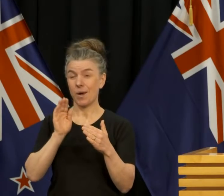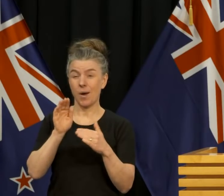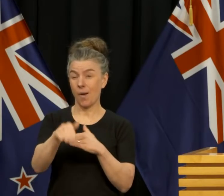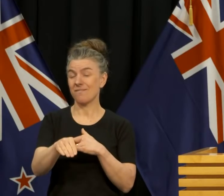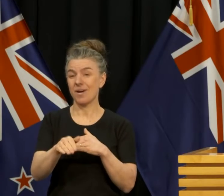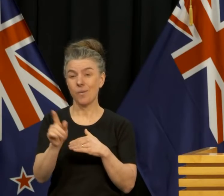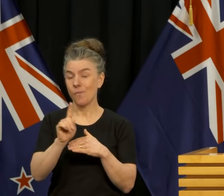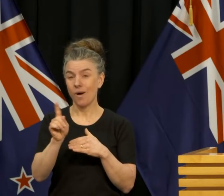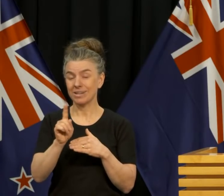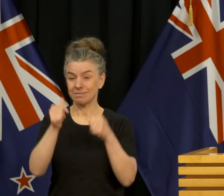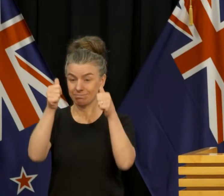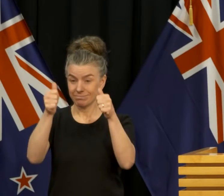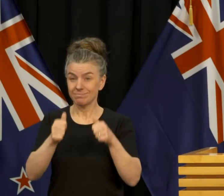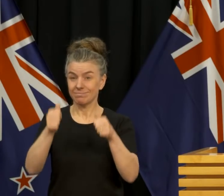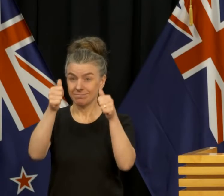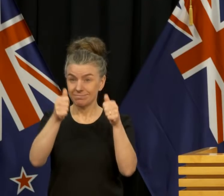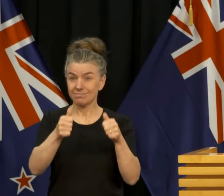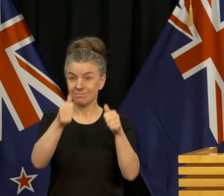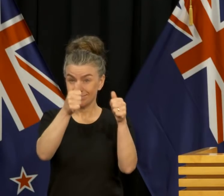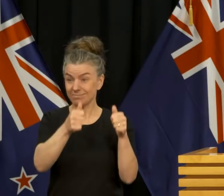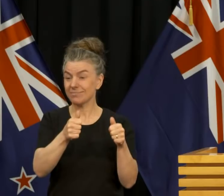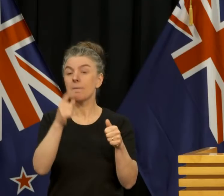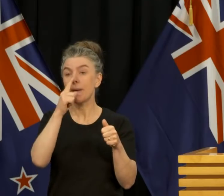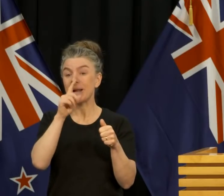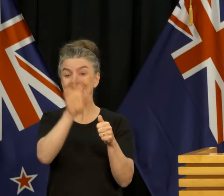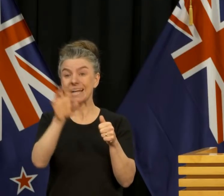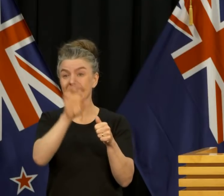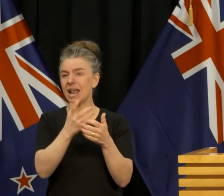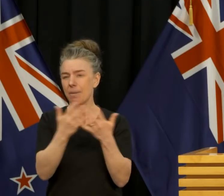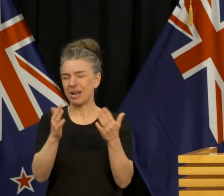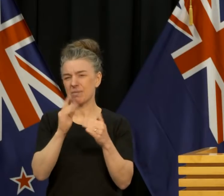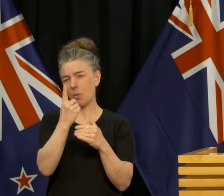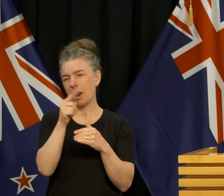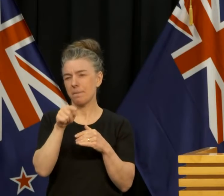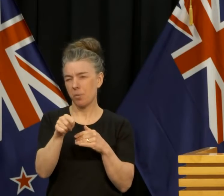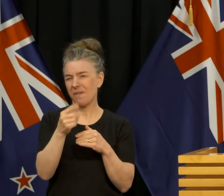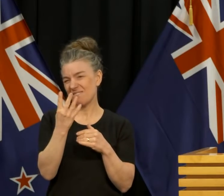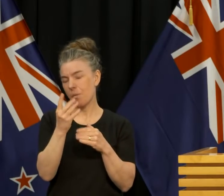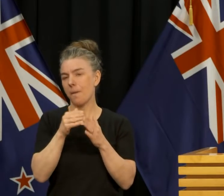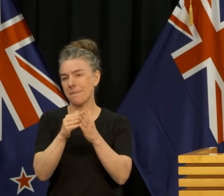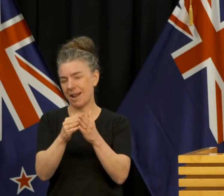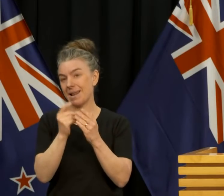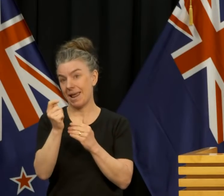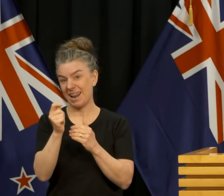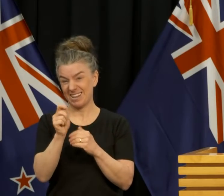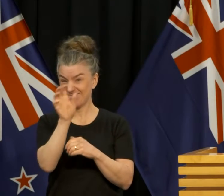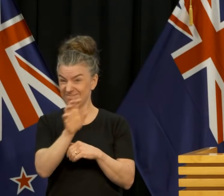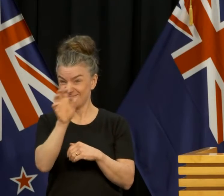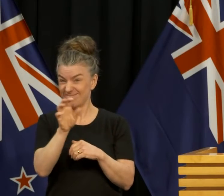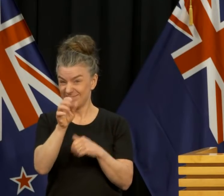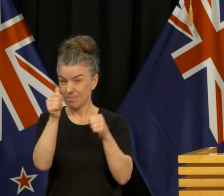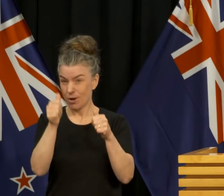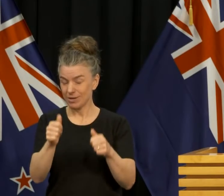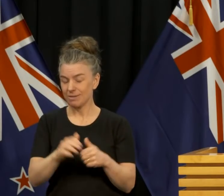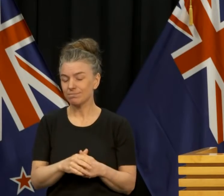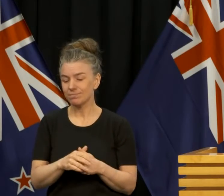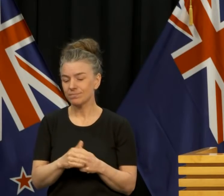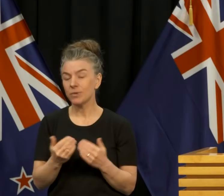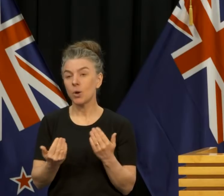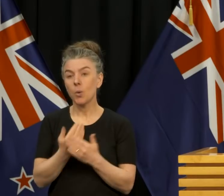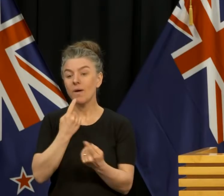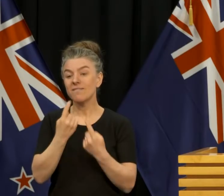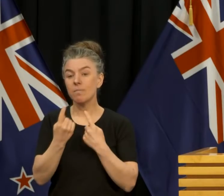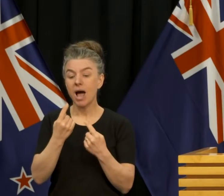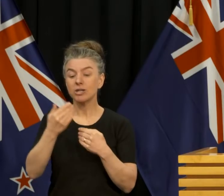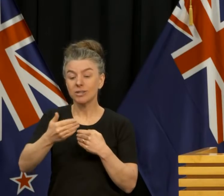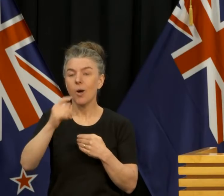1,387,308 poster scans have taken place. The next update will be on those figures will be provided on Monday, the 13th of